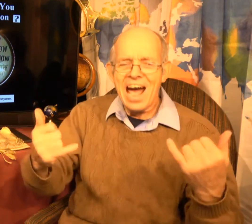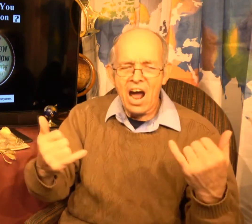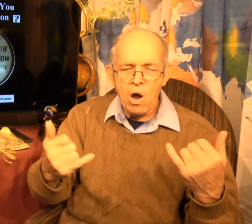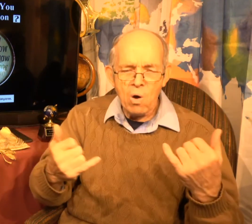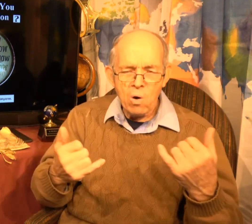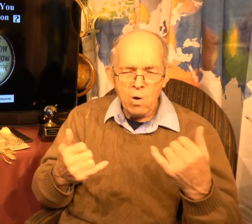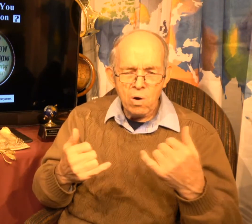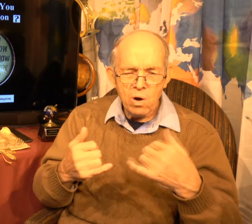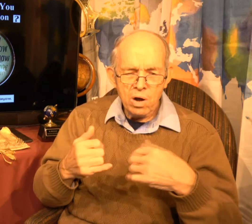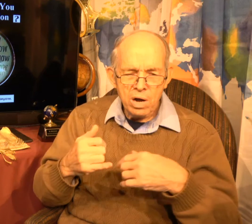Now!